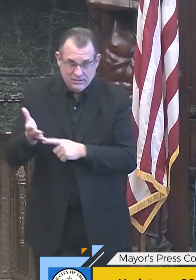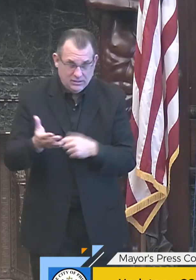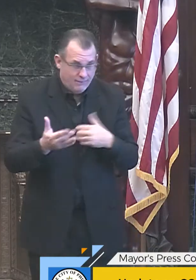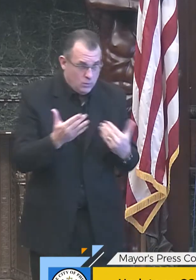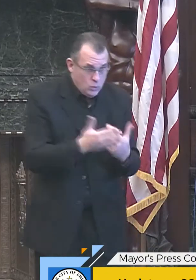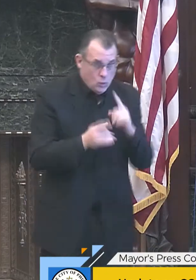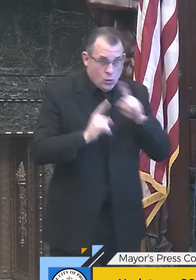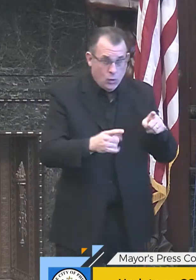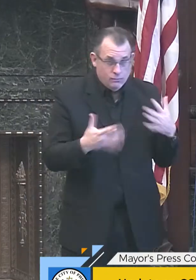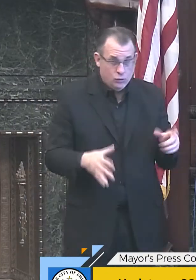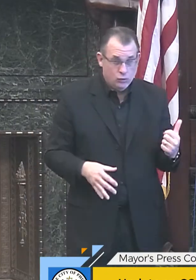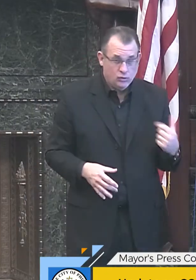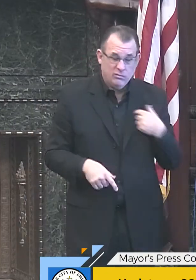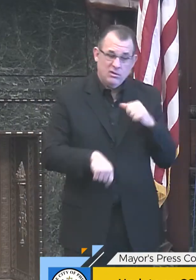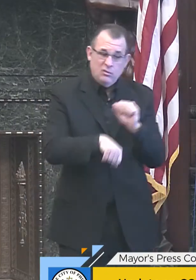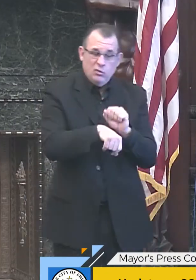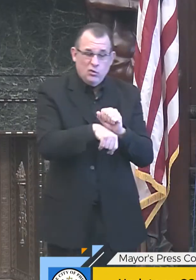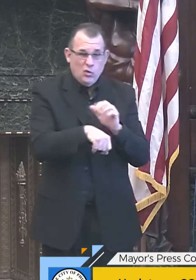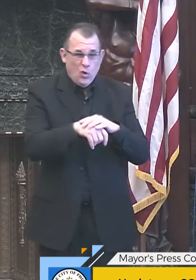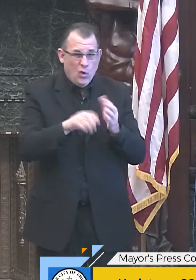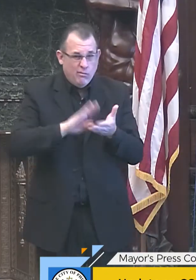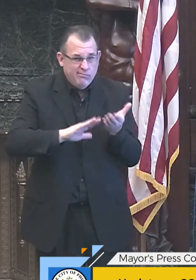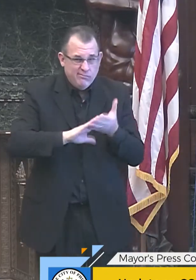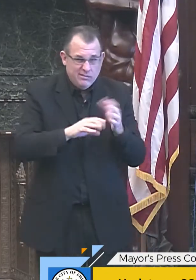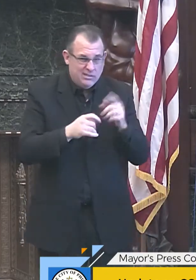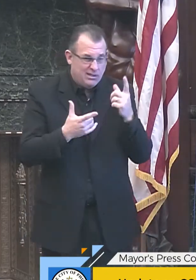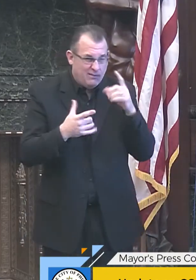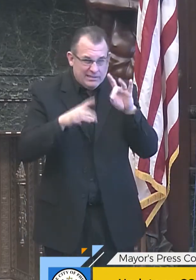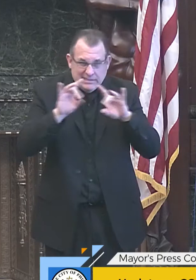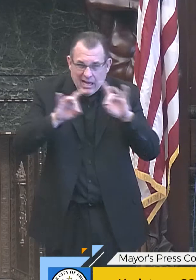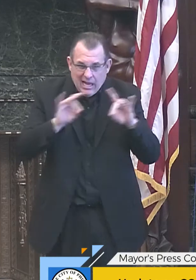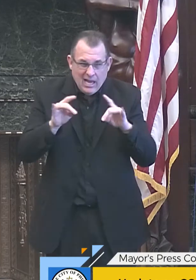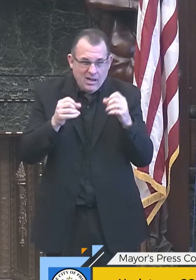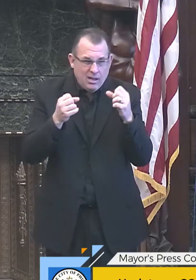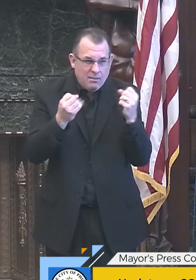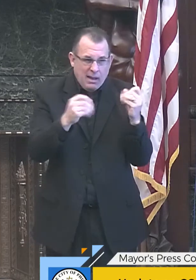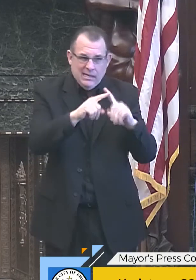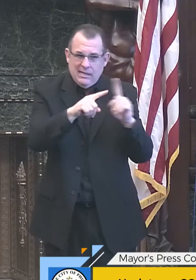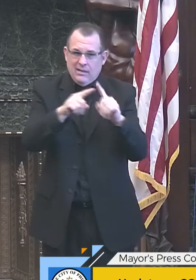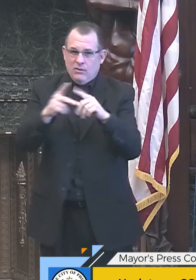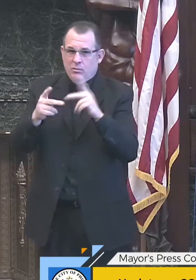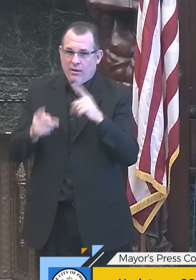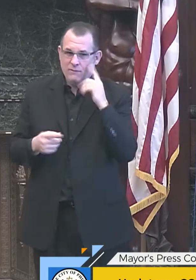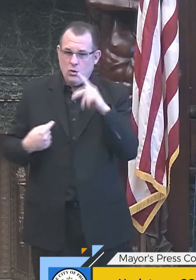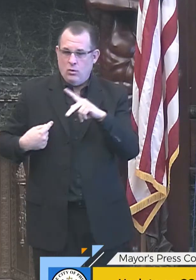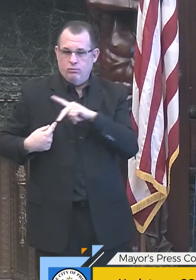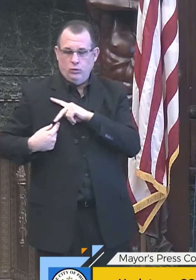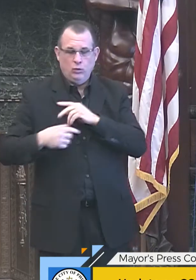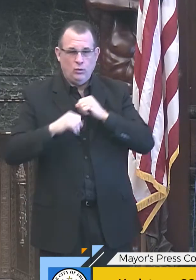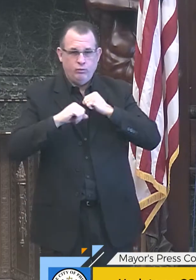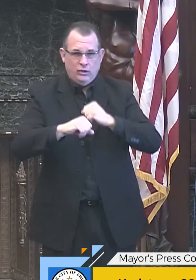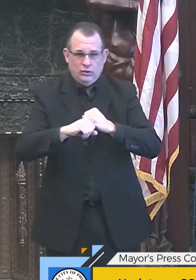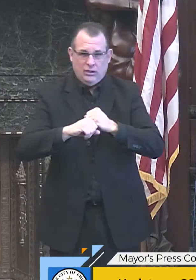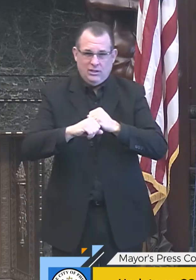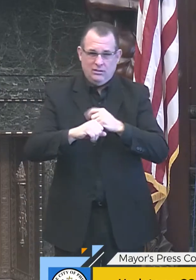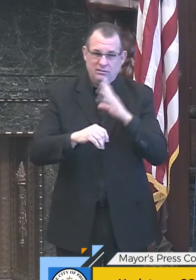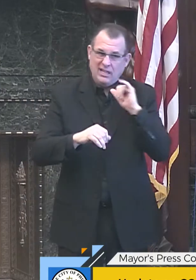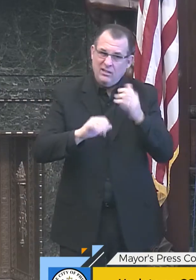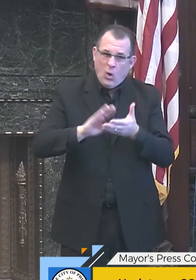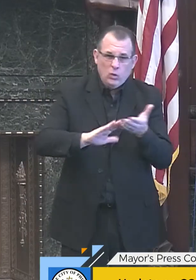consistently to identify and source multiple sources of PPE. So that is an ongoing and kind of top priority mission for